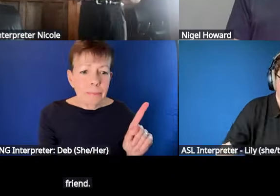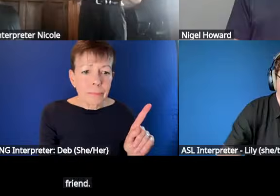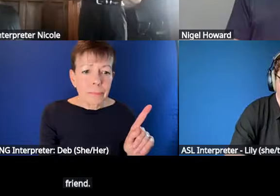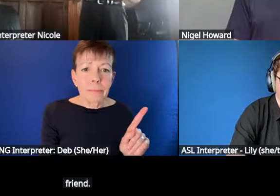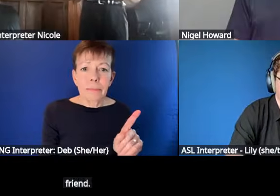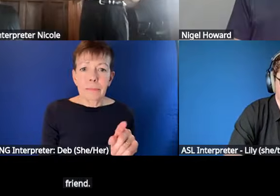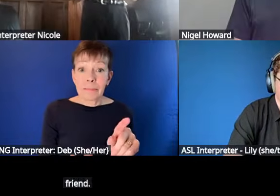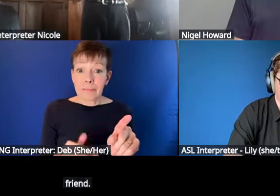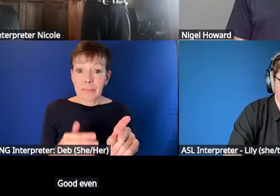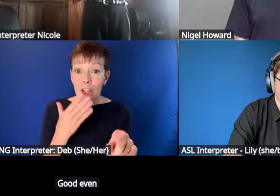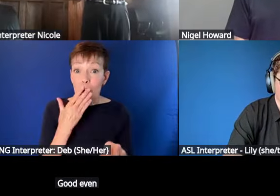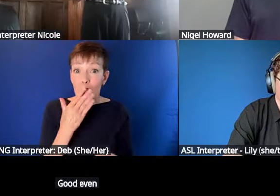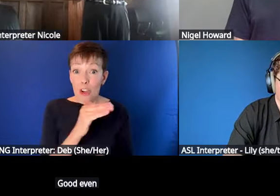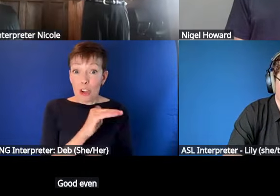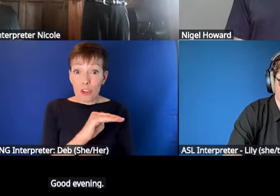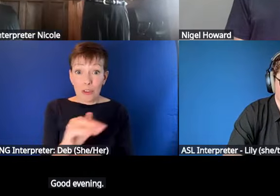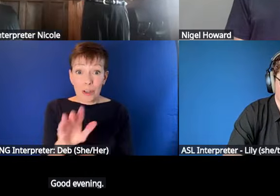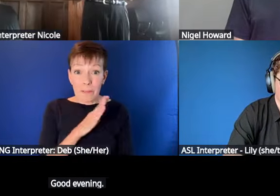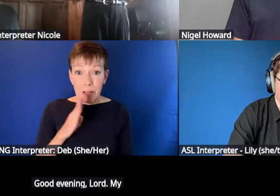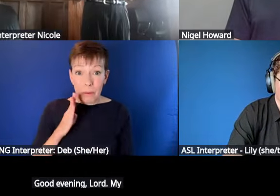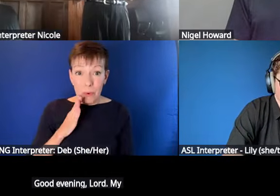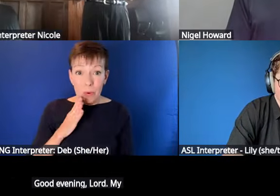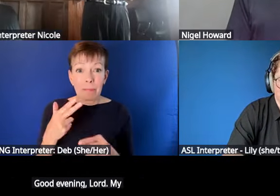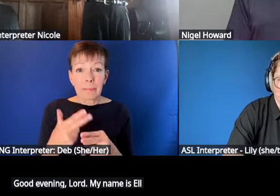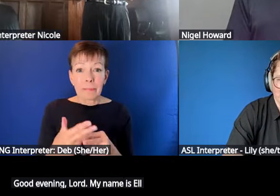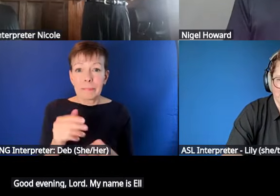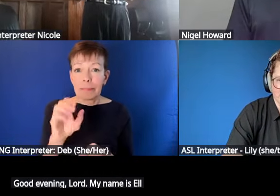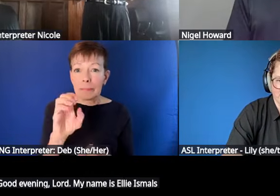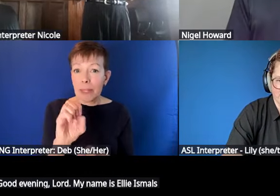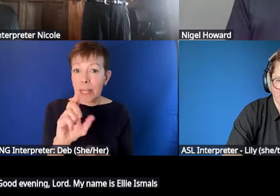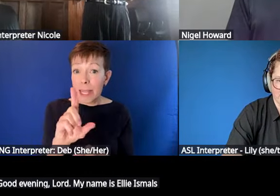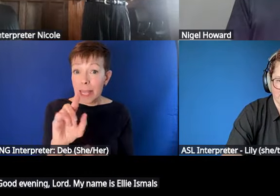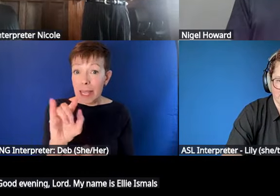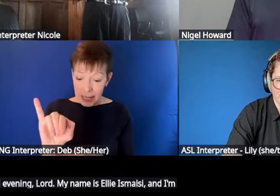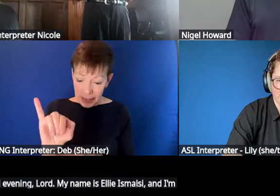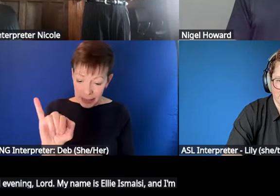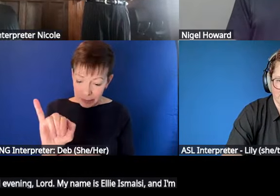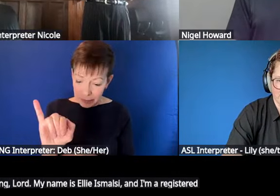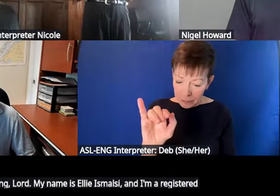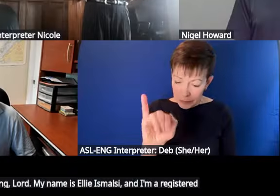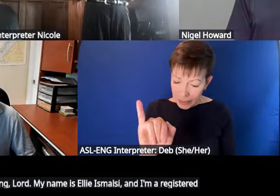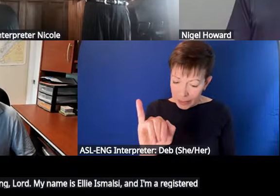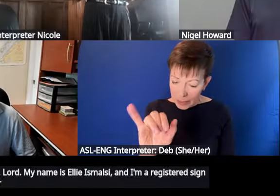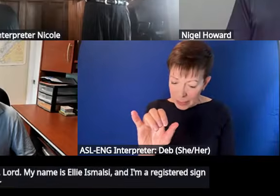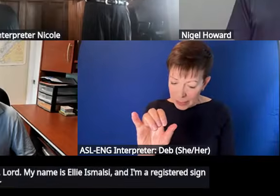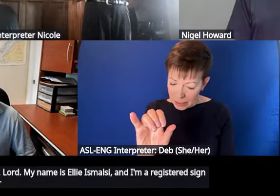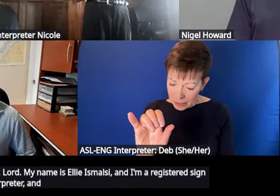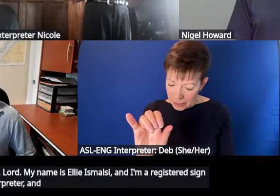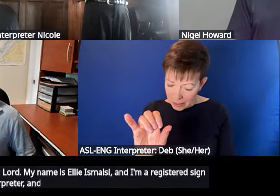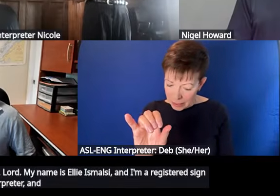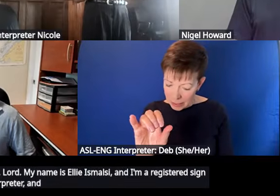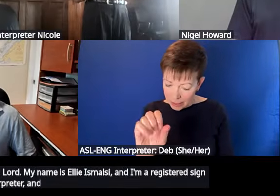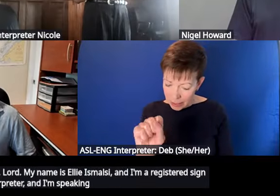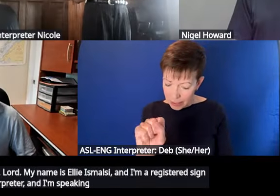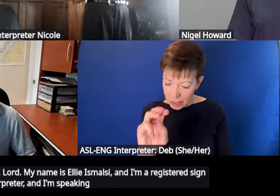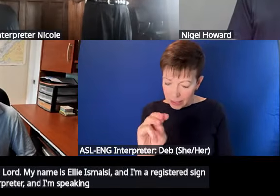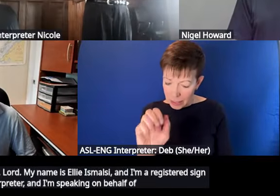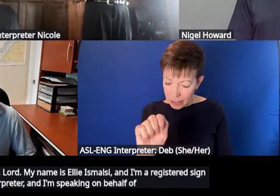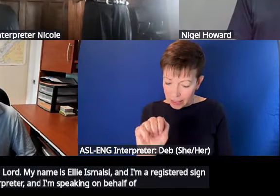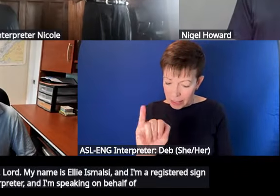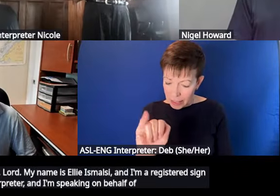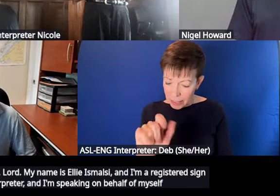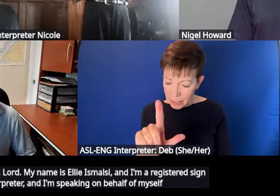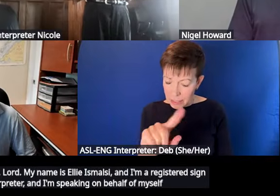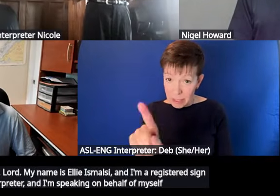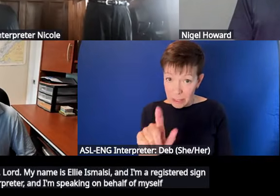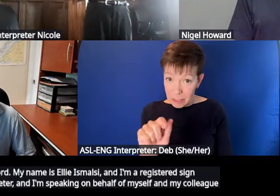Good evening, board. My name is Ellie Esmalse, and I'm a registered sign language interpreter, and I'm speaking on behalf of myself and my